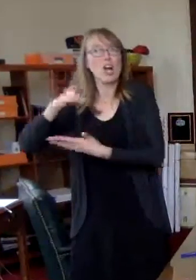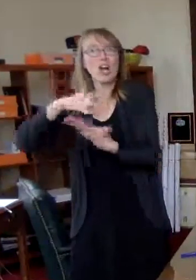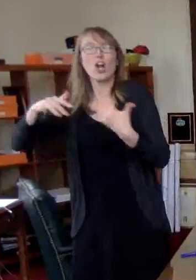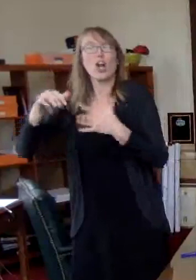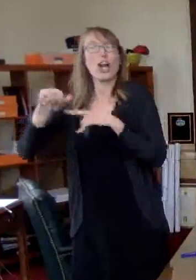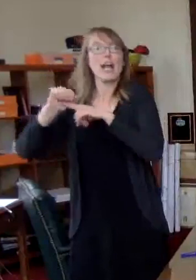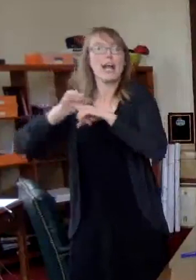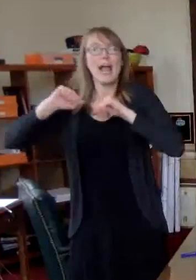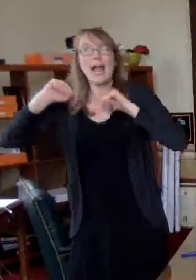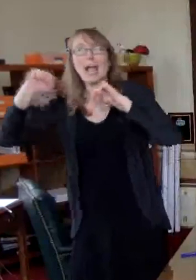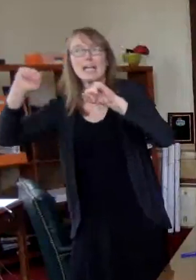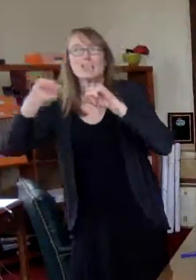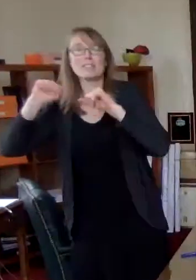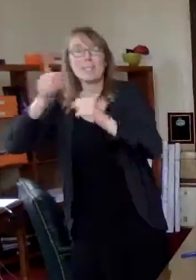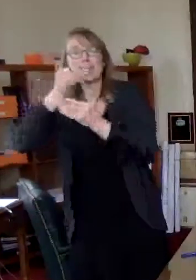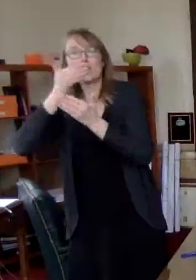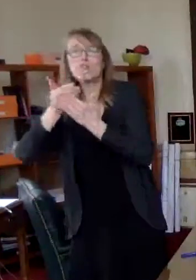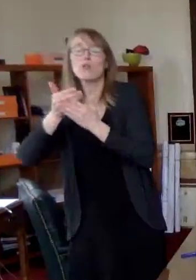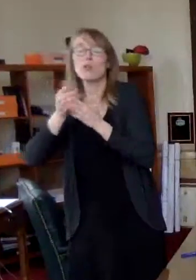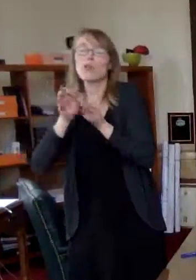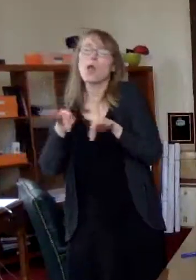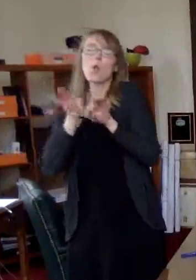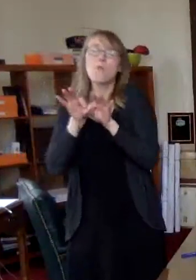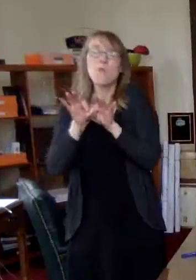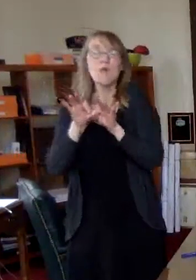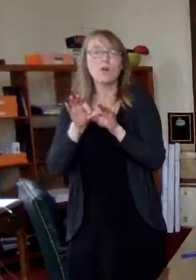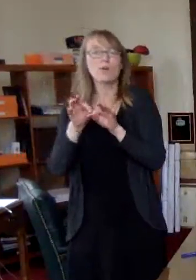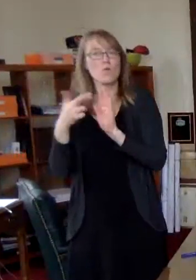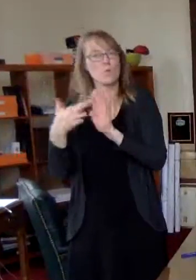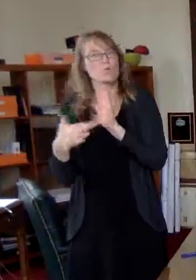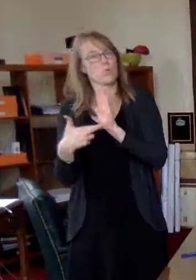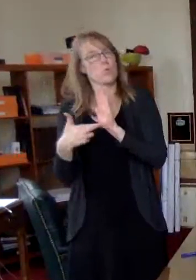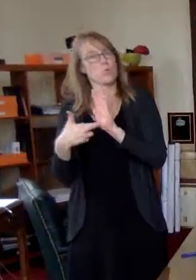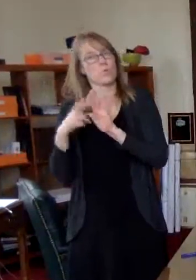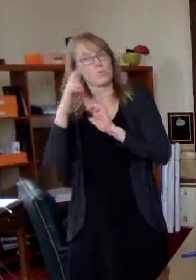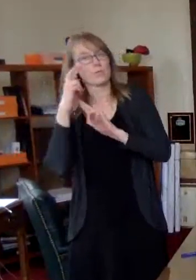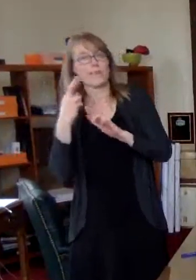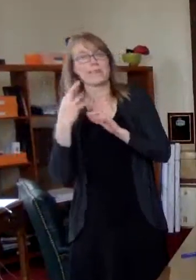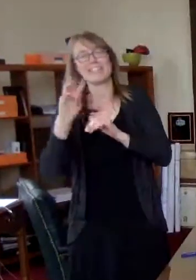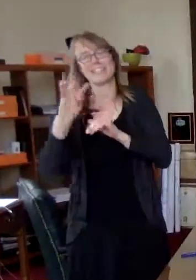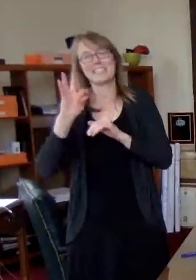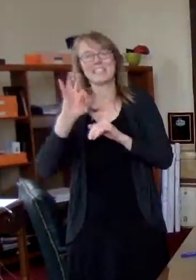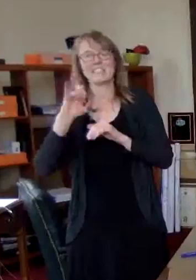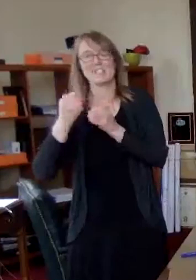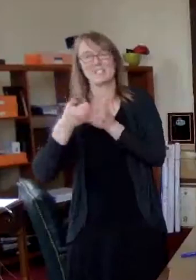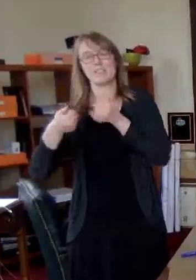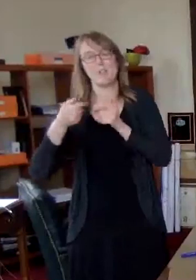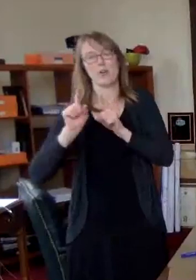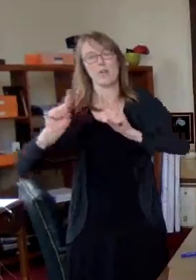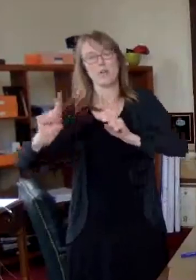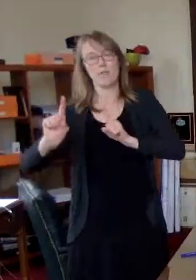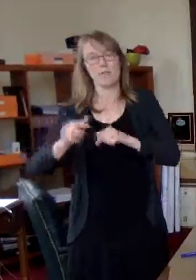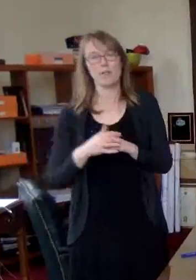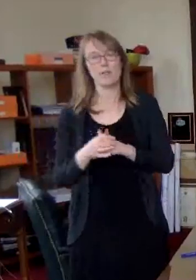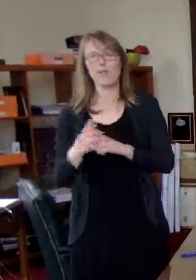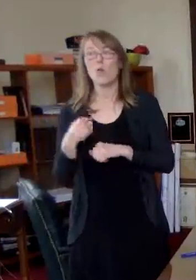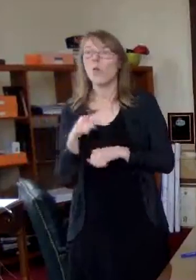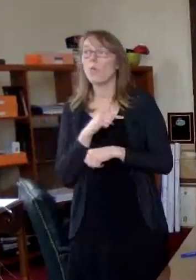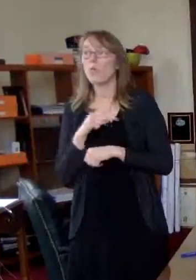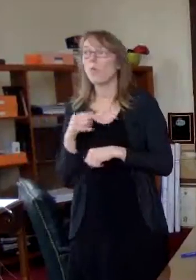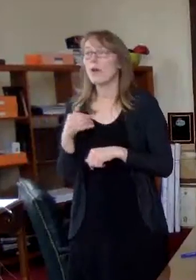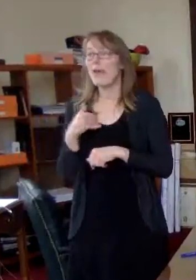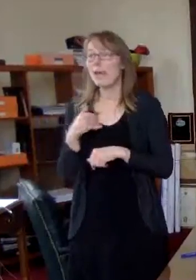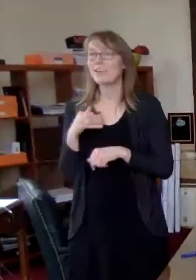and breathing a little fresh air. So we don't think closing parks, and we have 109 parks in the city of St. Louis, 6 major parks